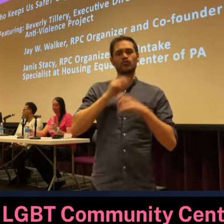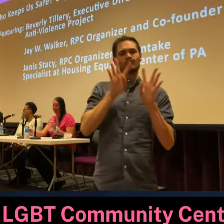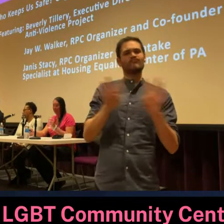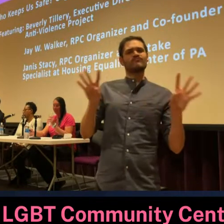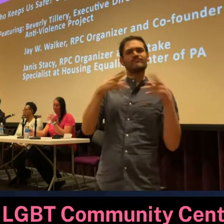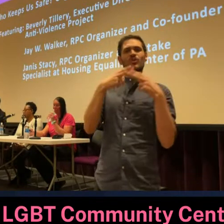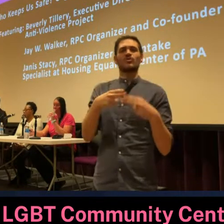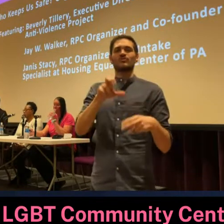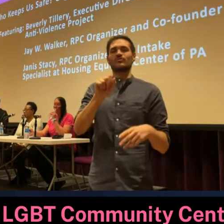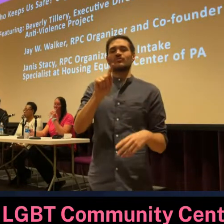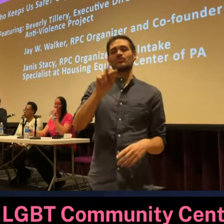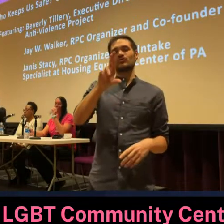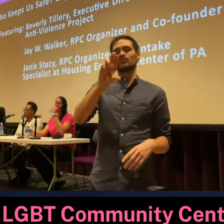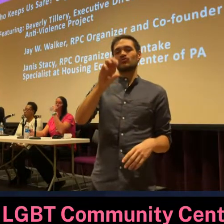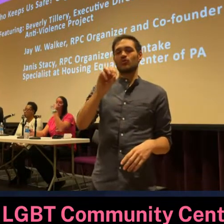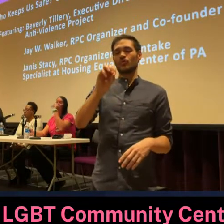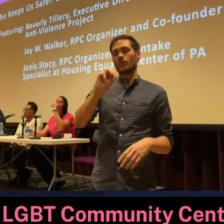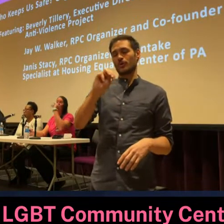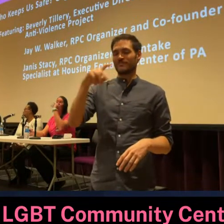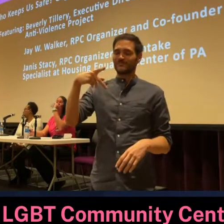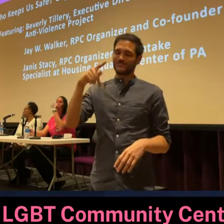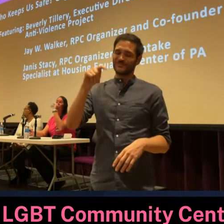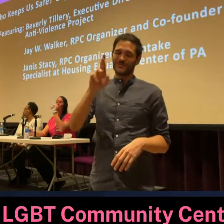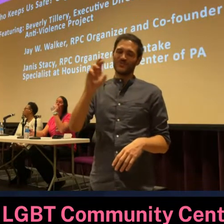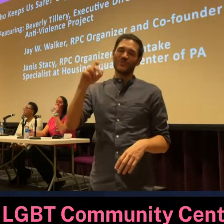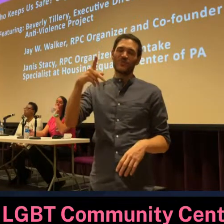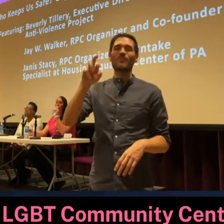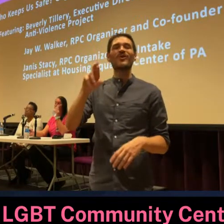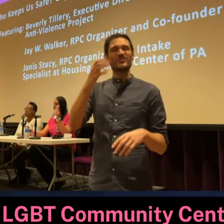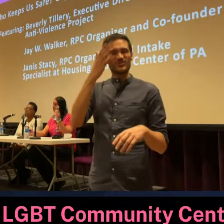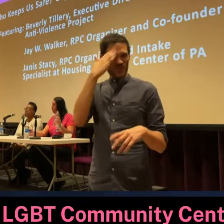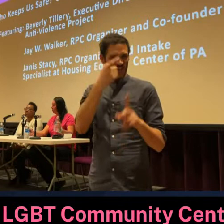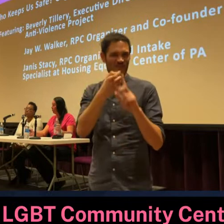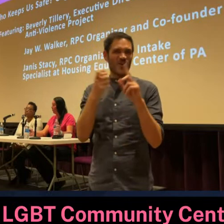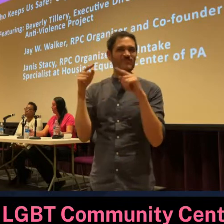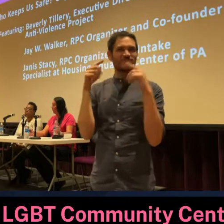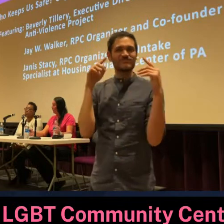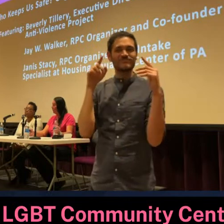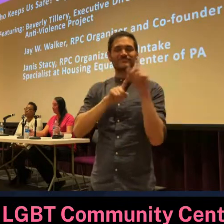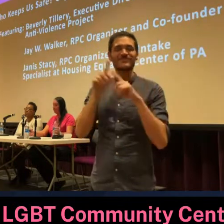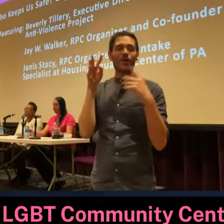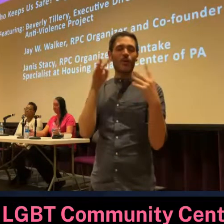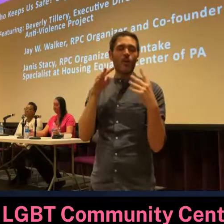all. And then you had